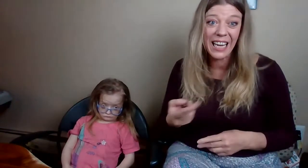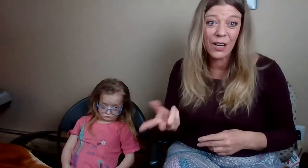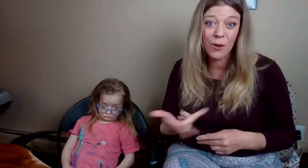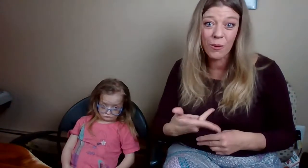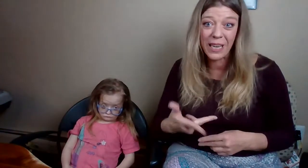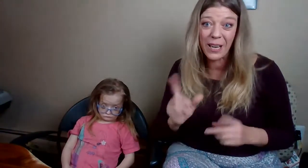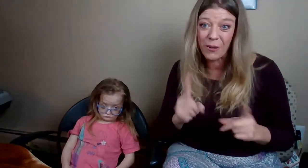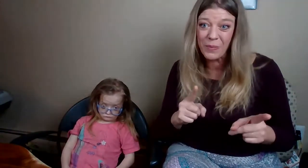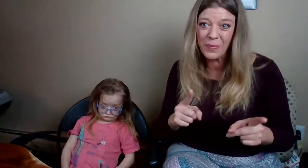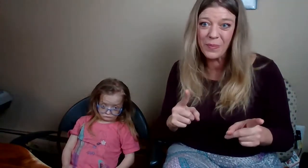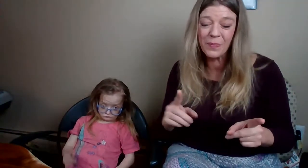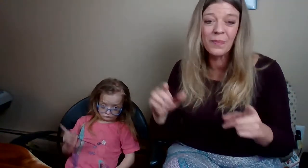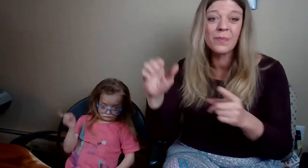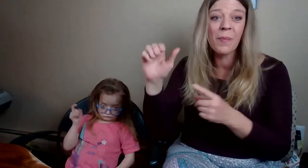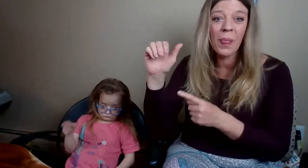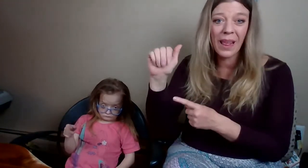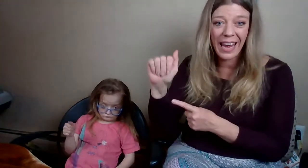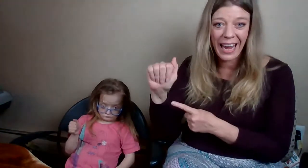Here we go. A,